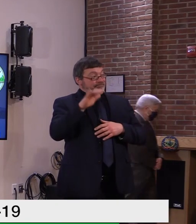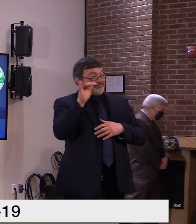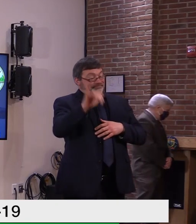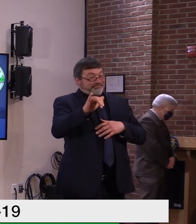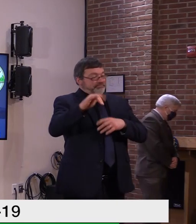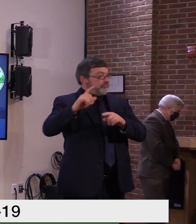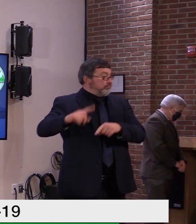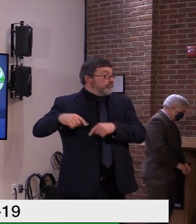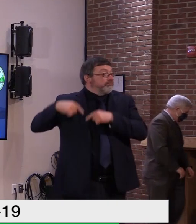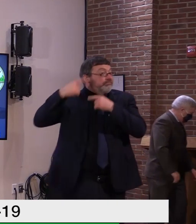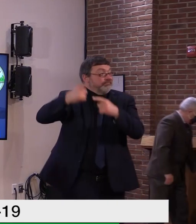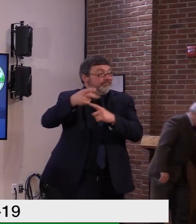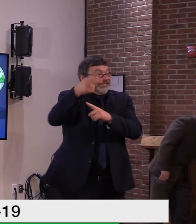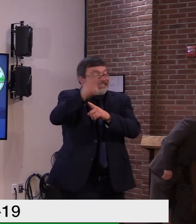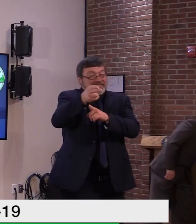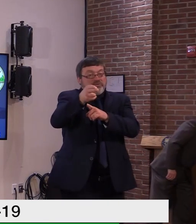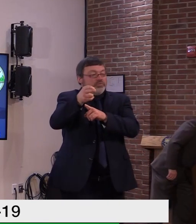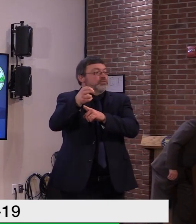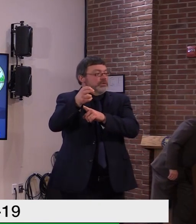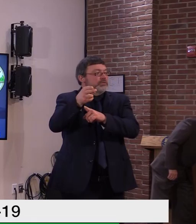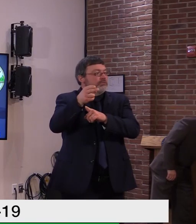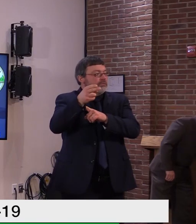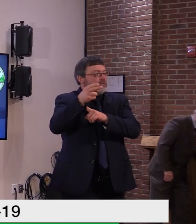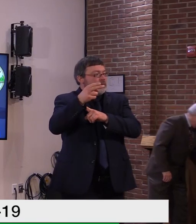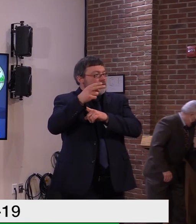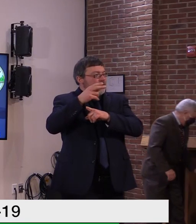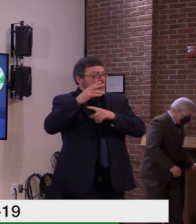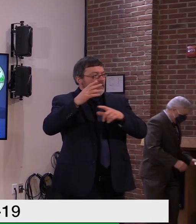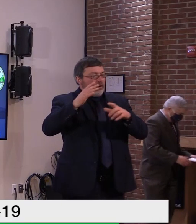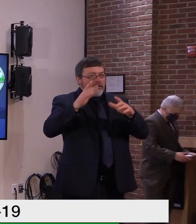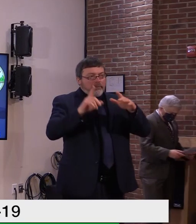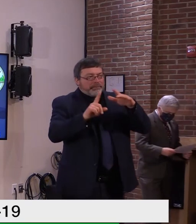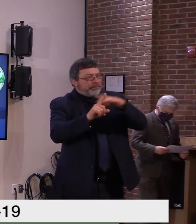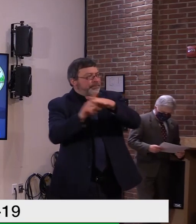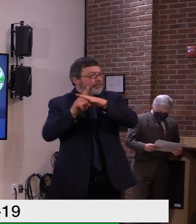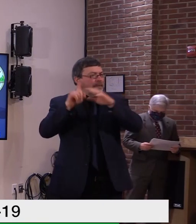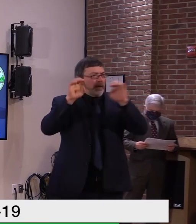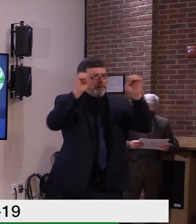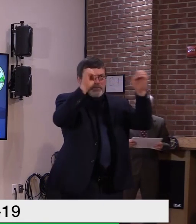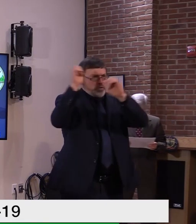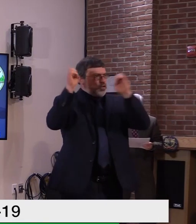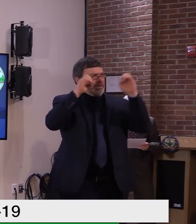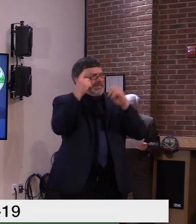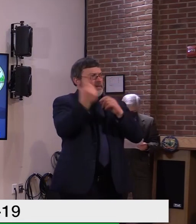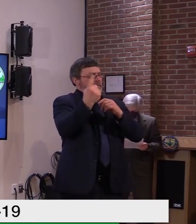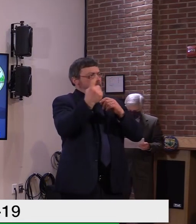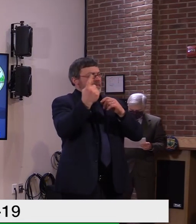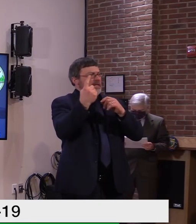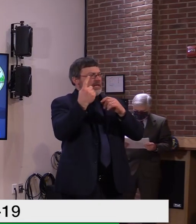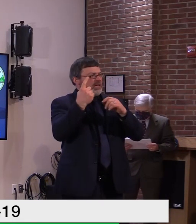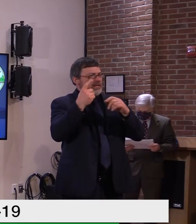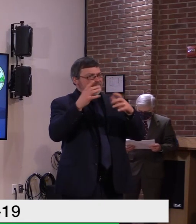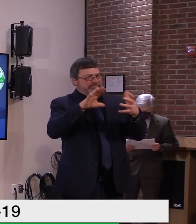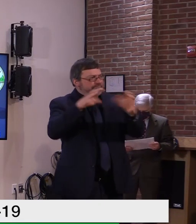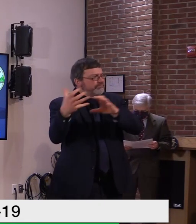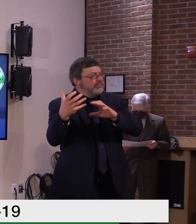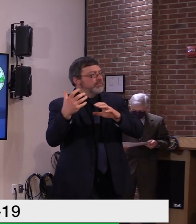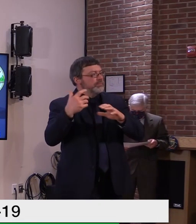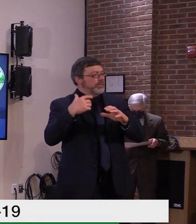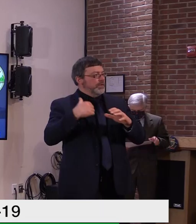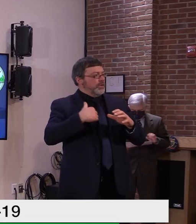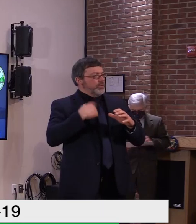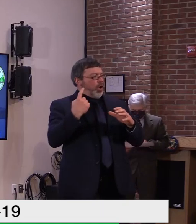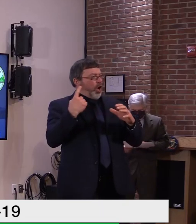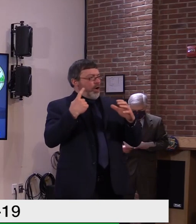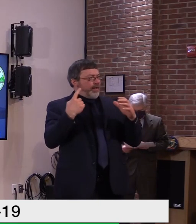are, an effect, a cause and effect, and I believe that we'll remember some of the lessons